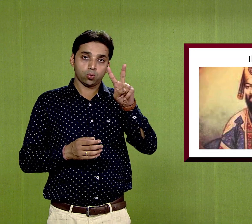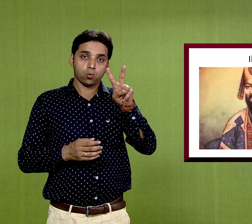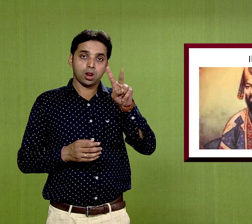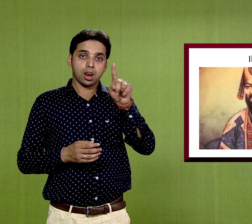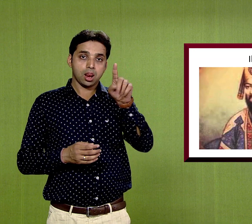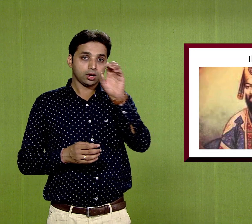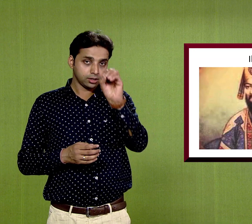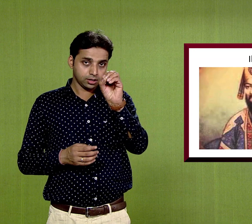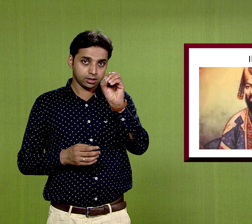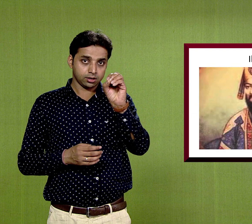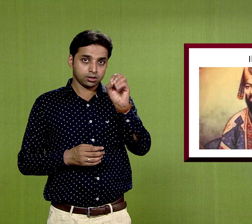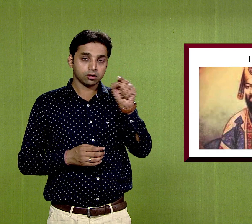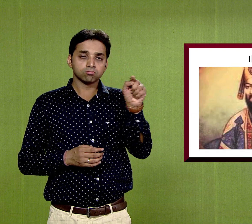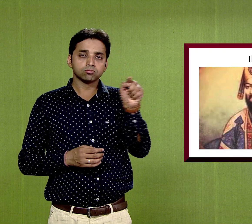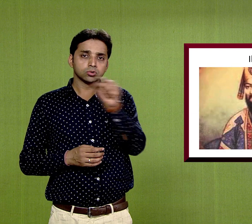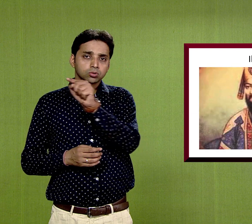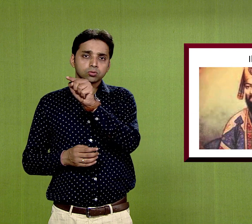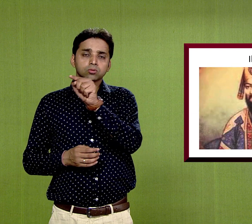1210 till